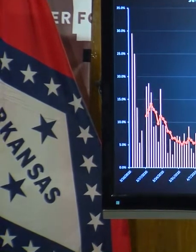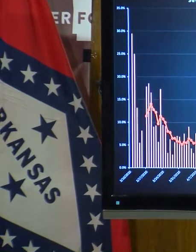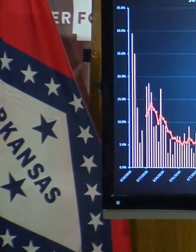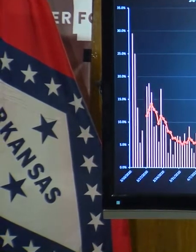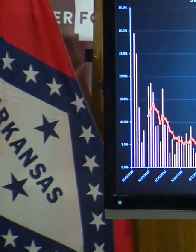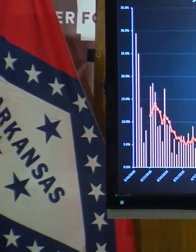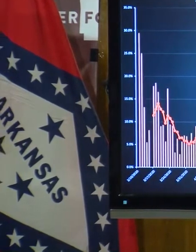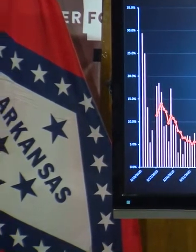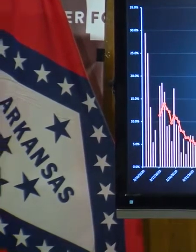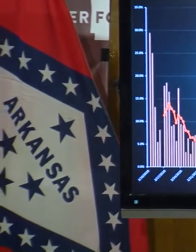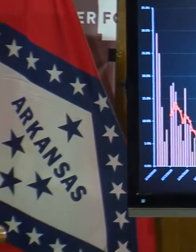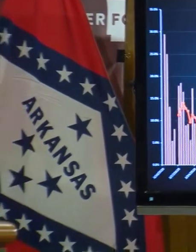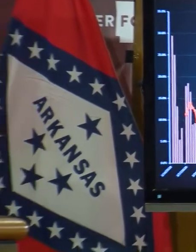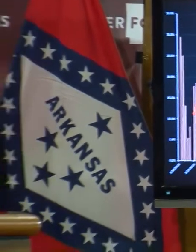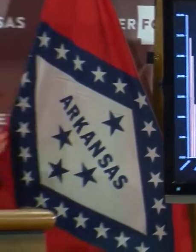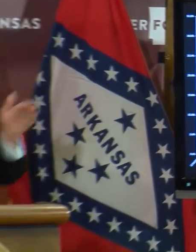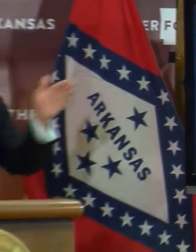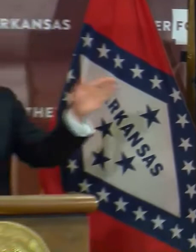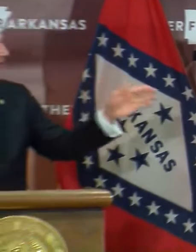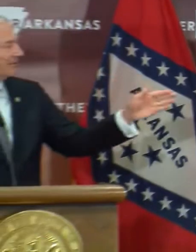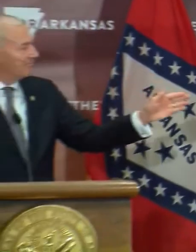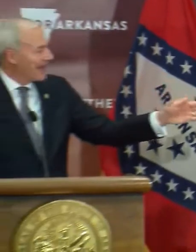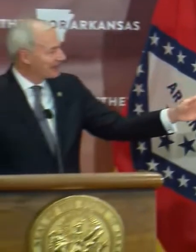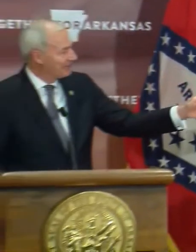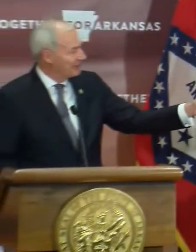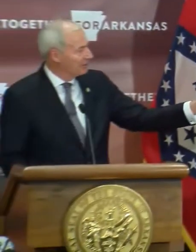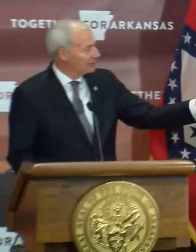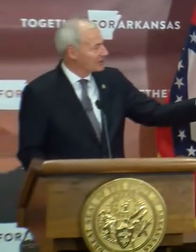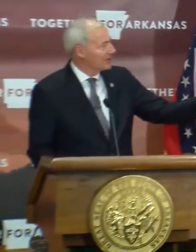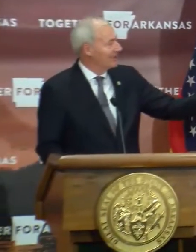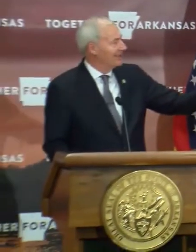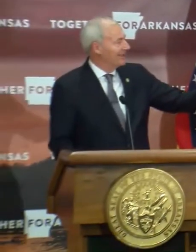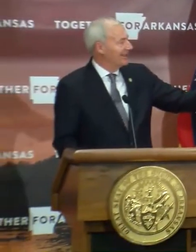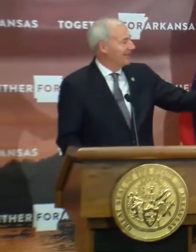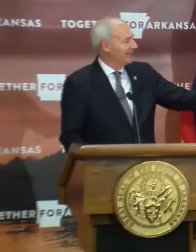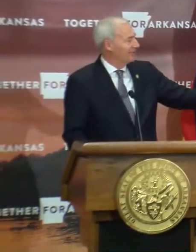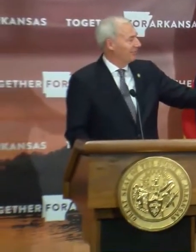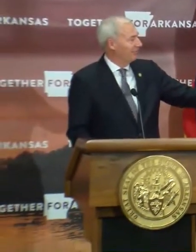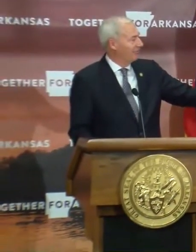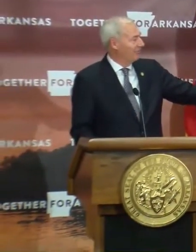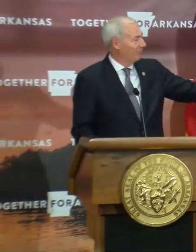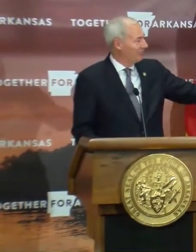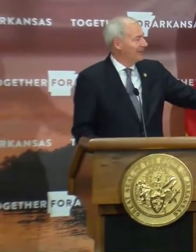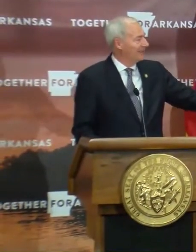test 3, 4, or 5 days later, then it goes and backfills